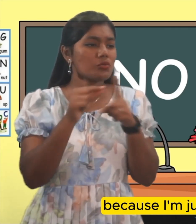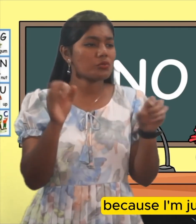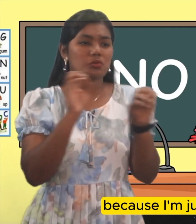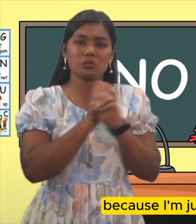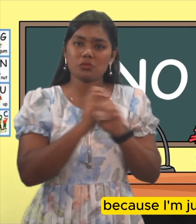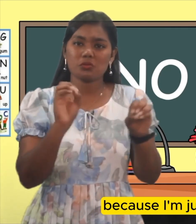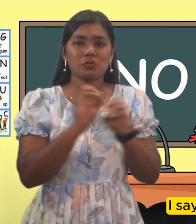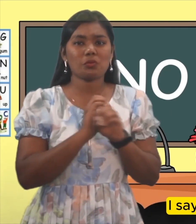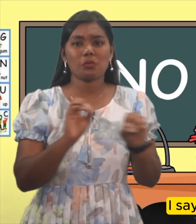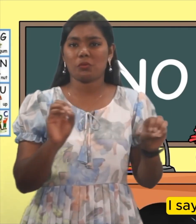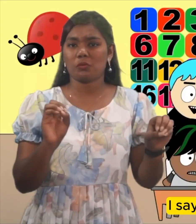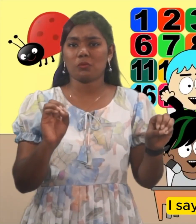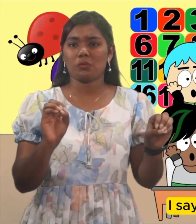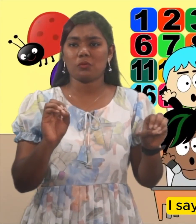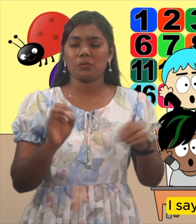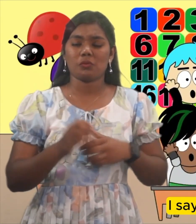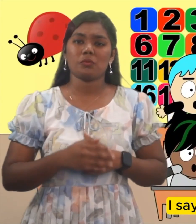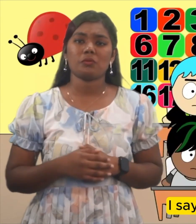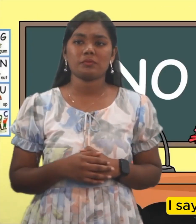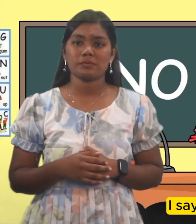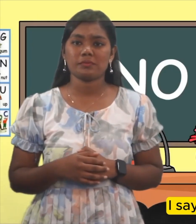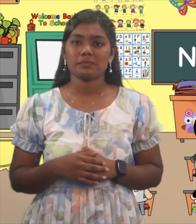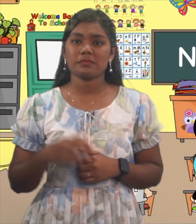I'm just little you see. I'd say no. No.